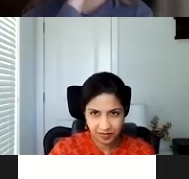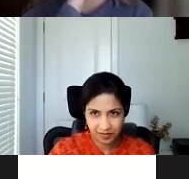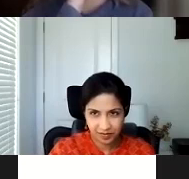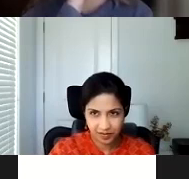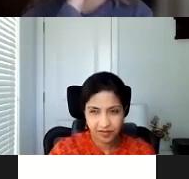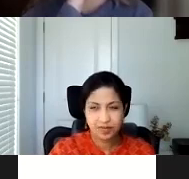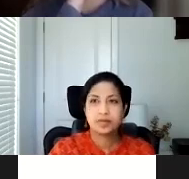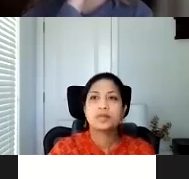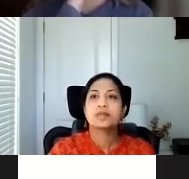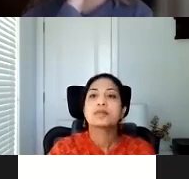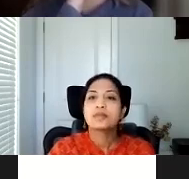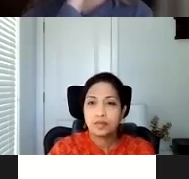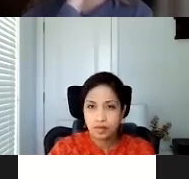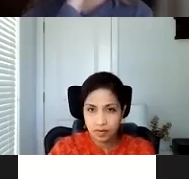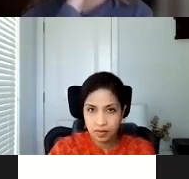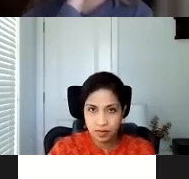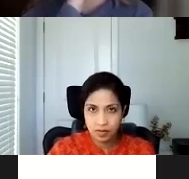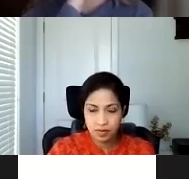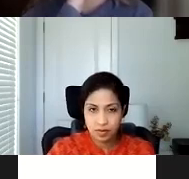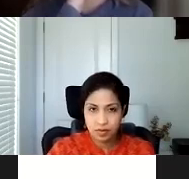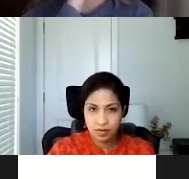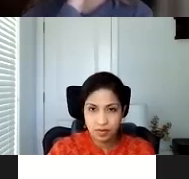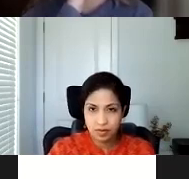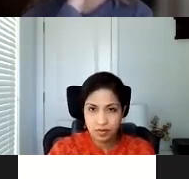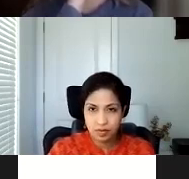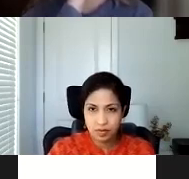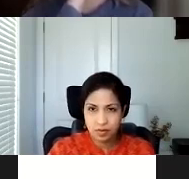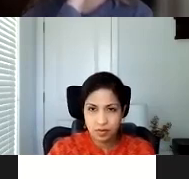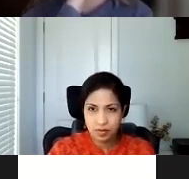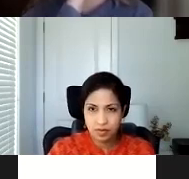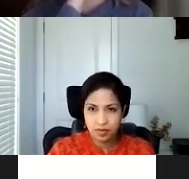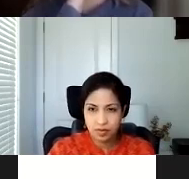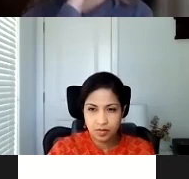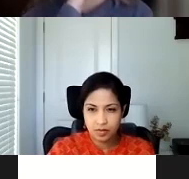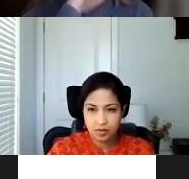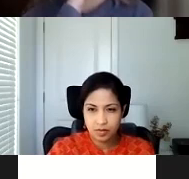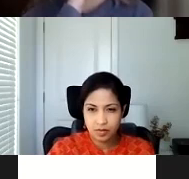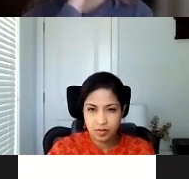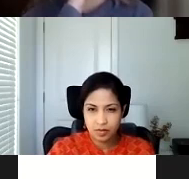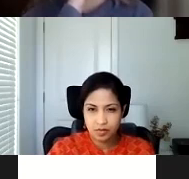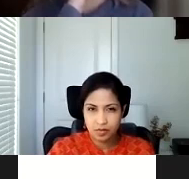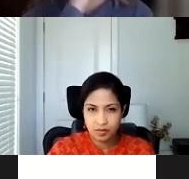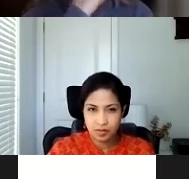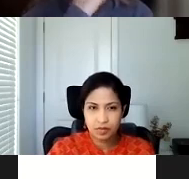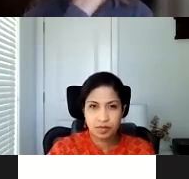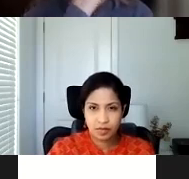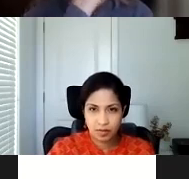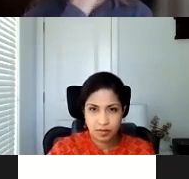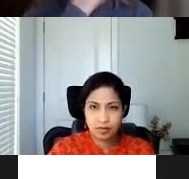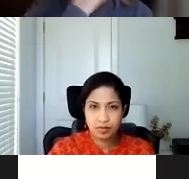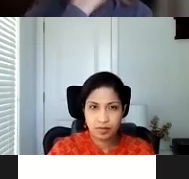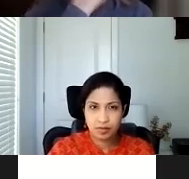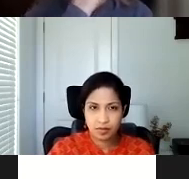have arisen to embrace digital learning in the context of COVID-19 pandemic, especially